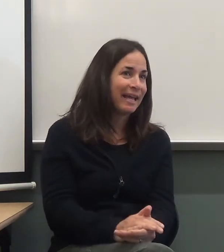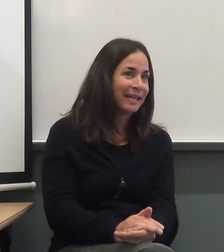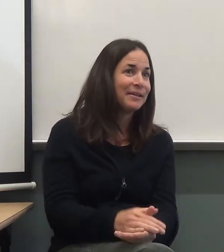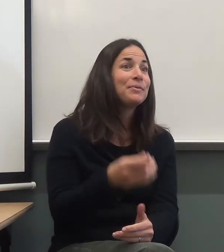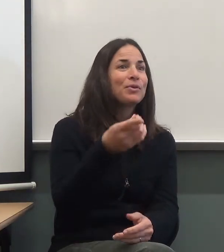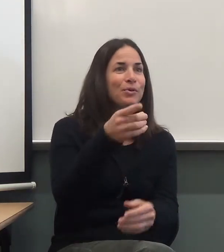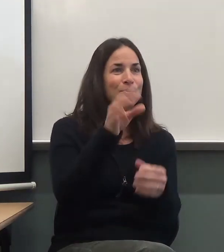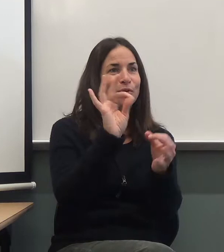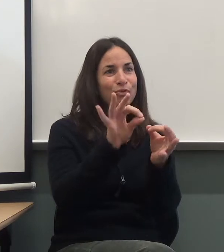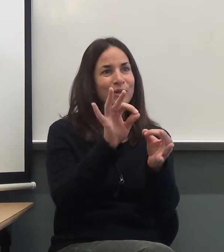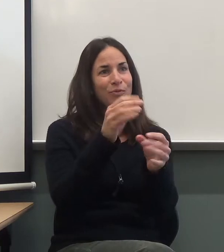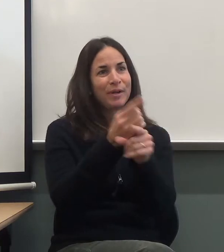And. noun.